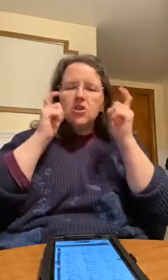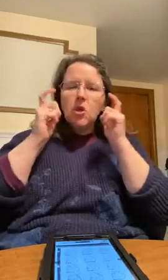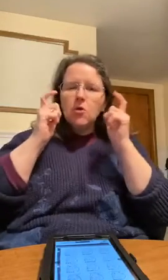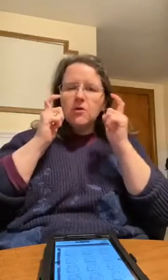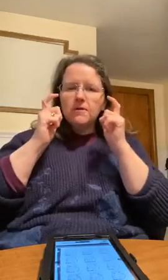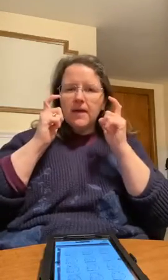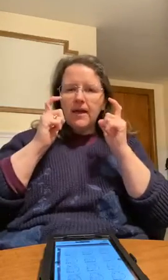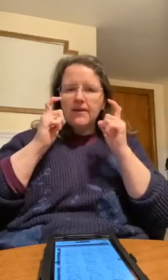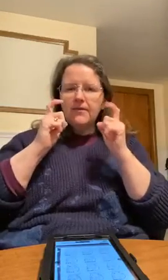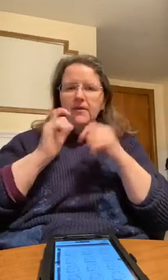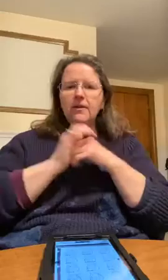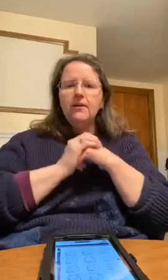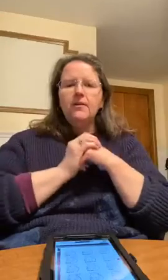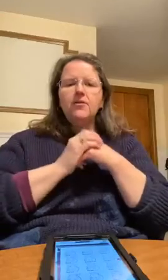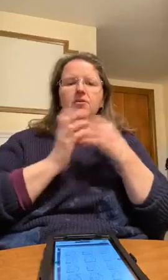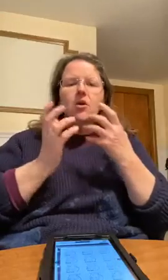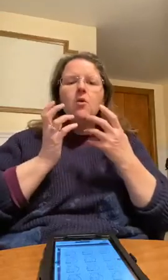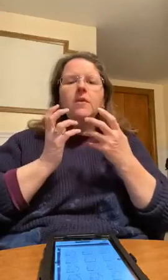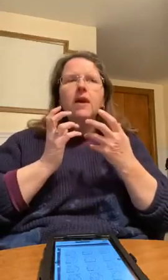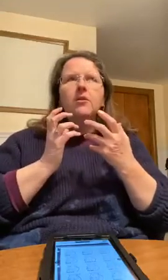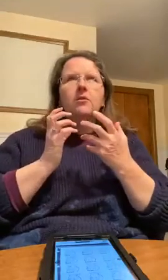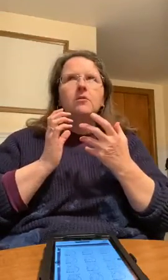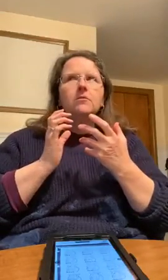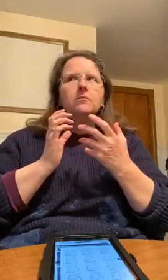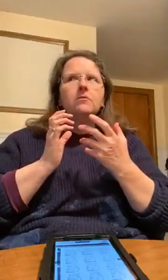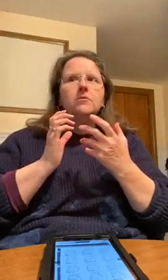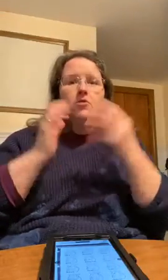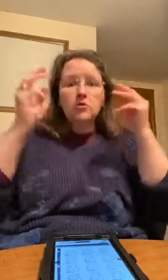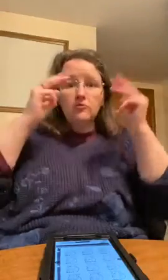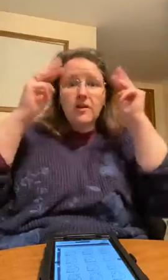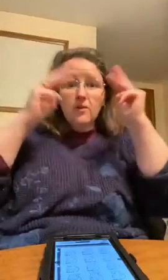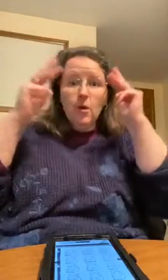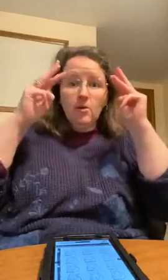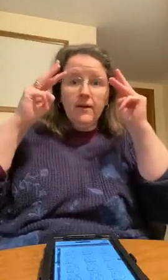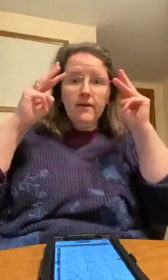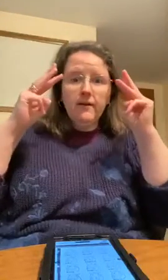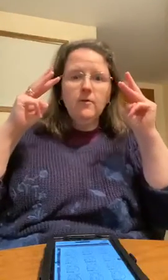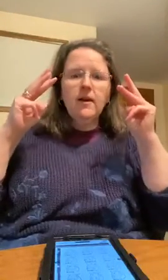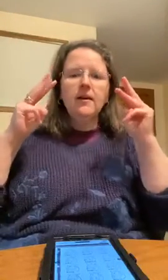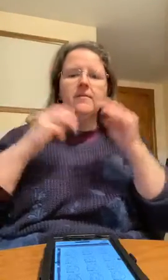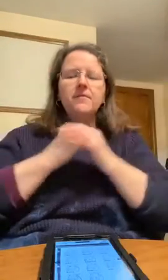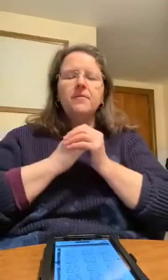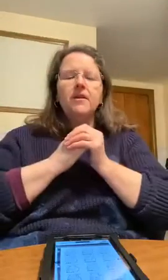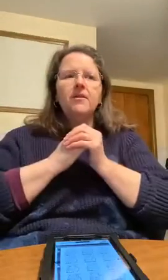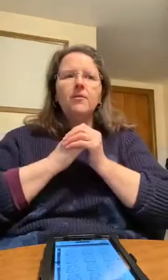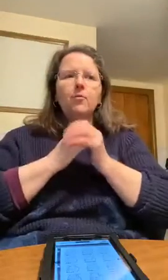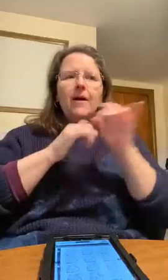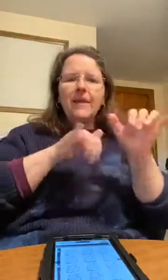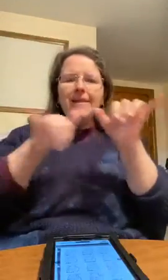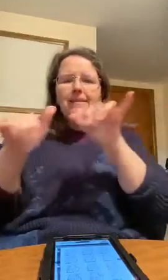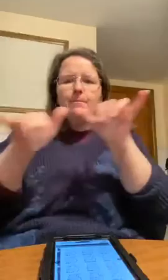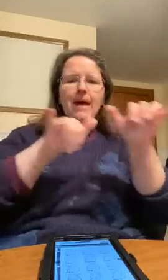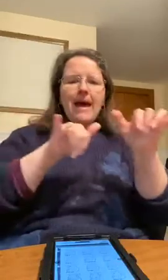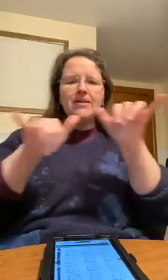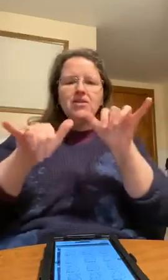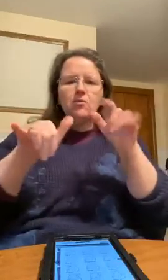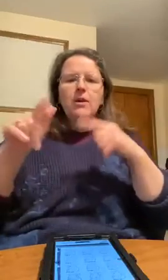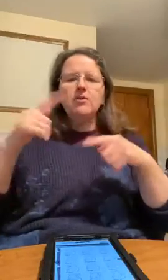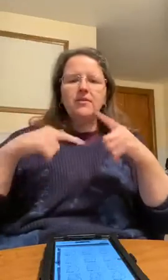your face to show that you're really worried. Okay, you want that to match what you're signing